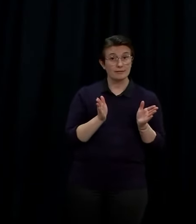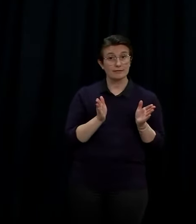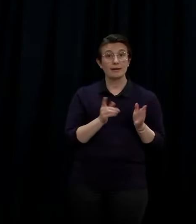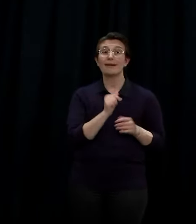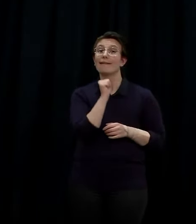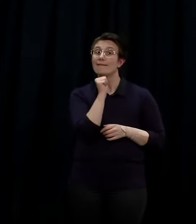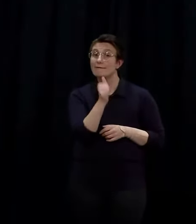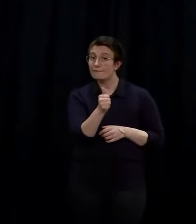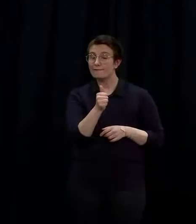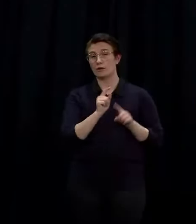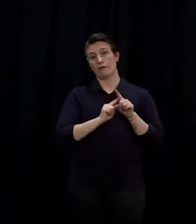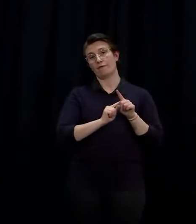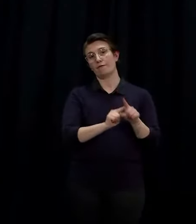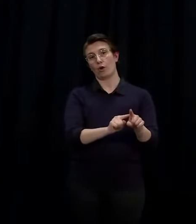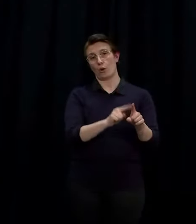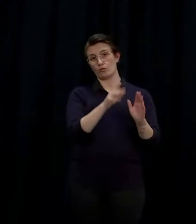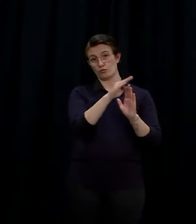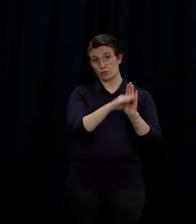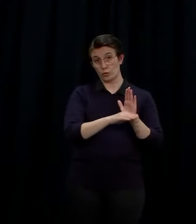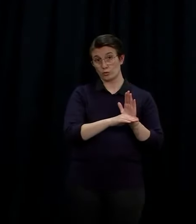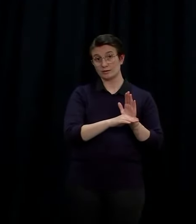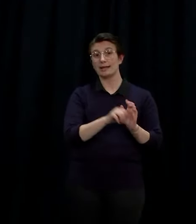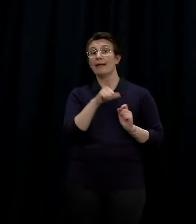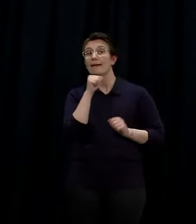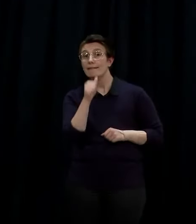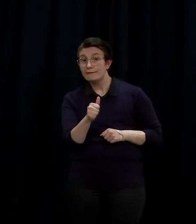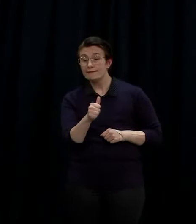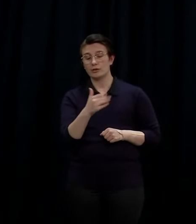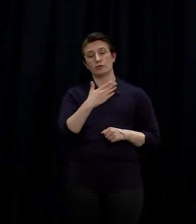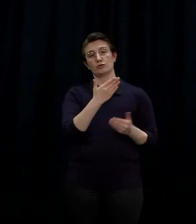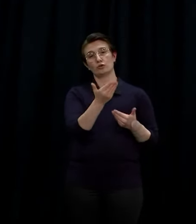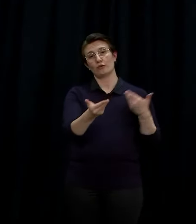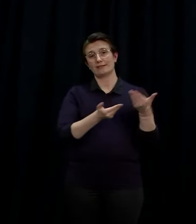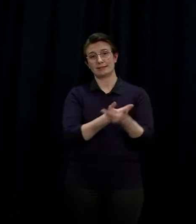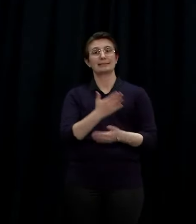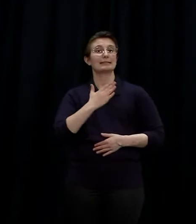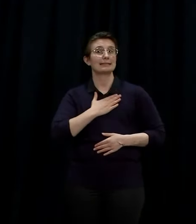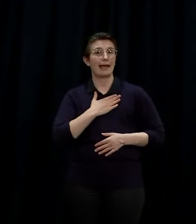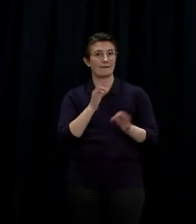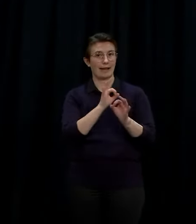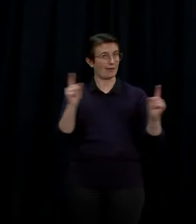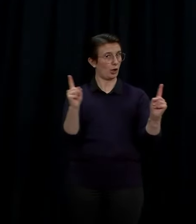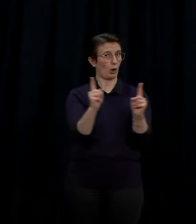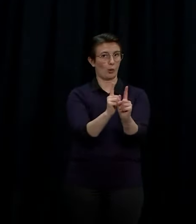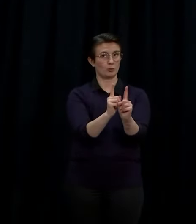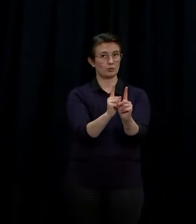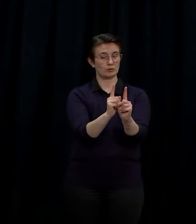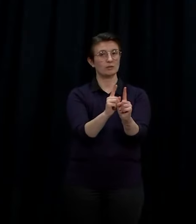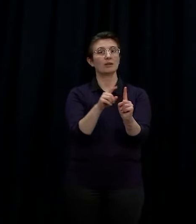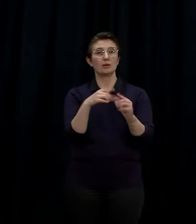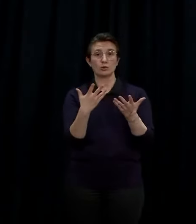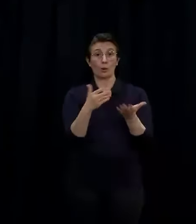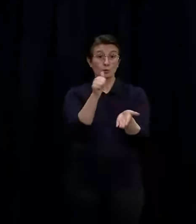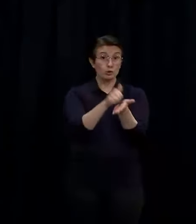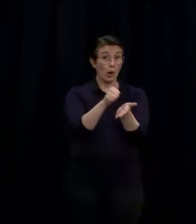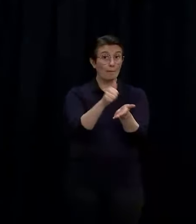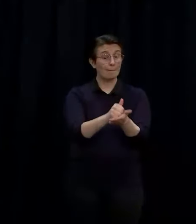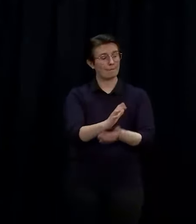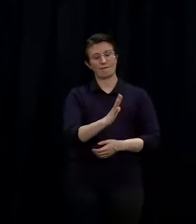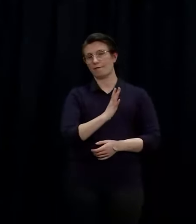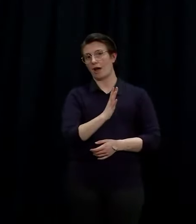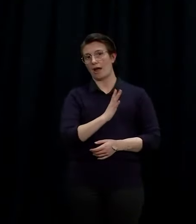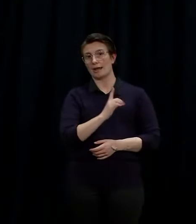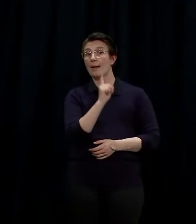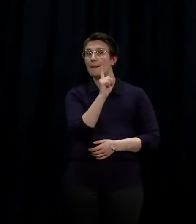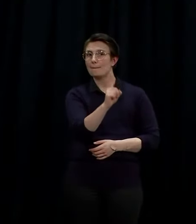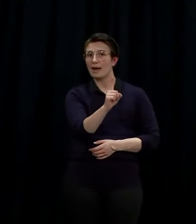as they can do so safely and offer services that don't involve close personal contact. So that means retail can operate, but only with click